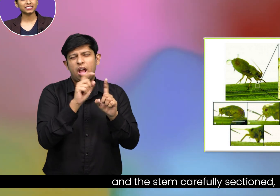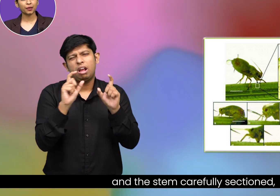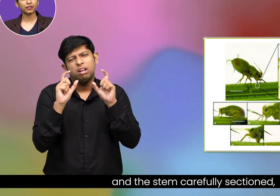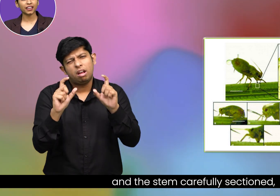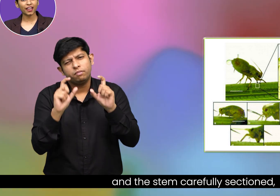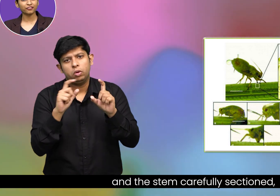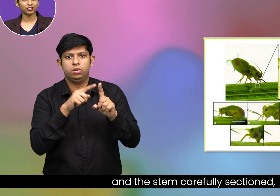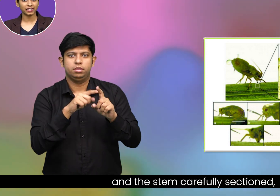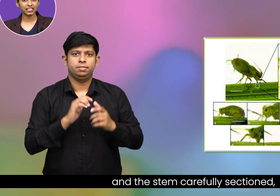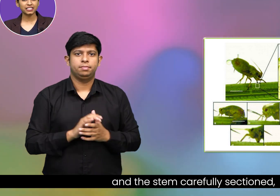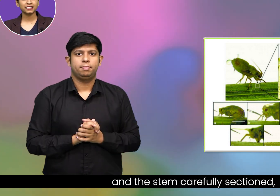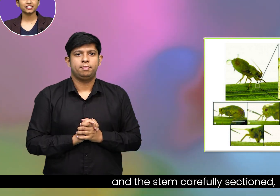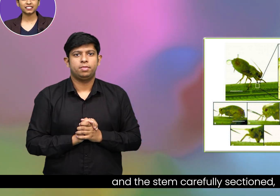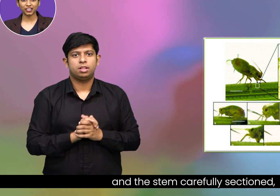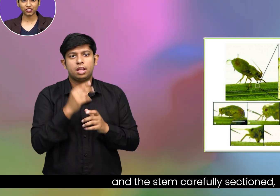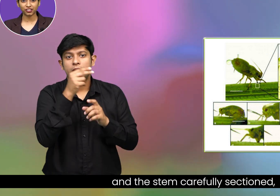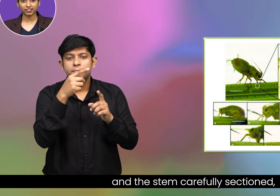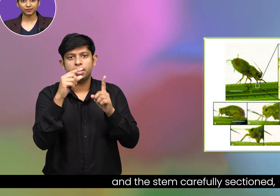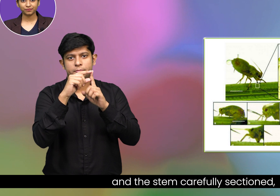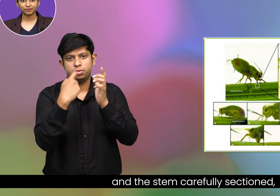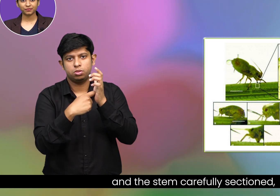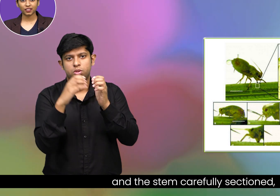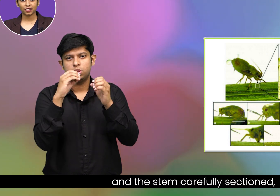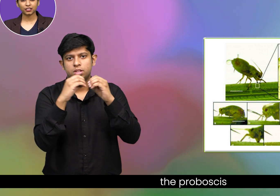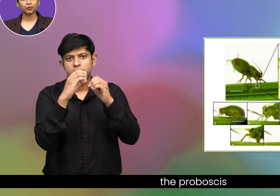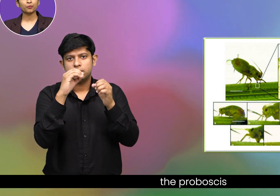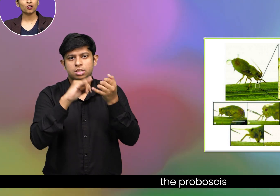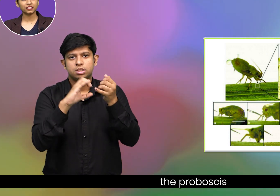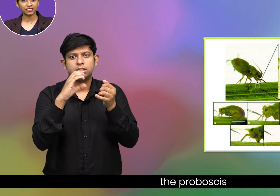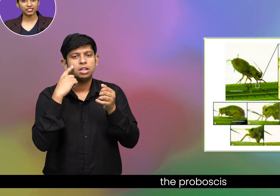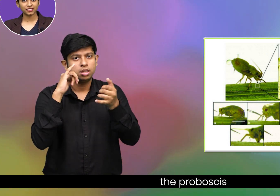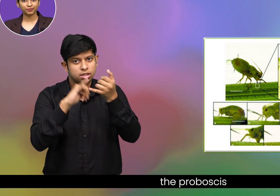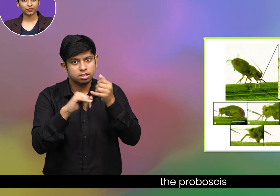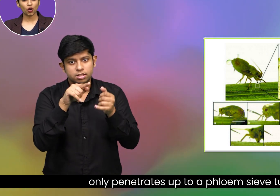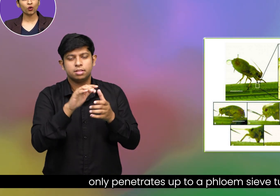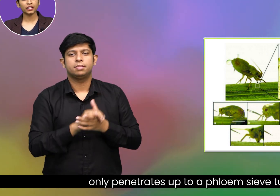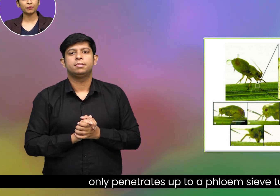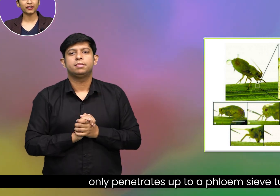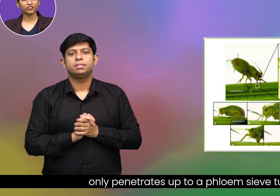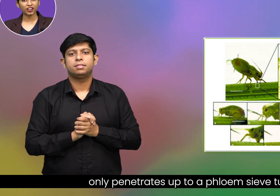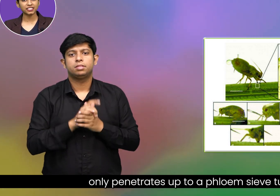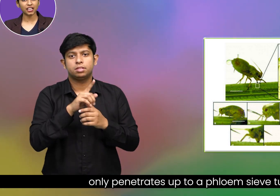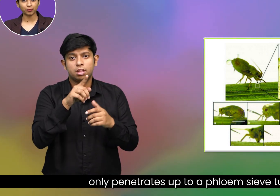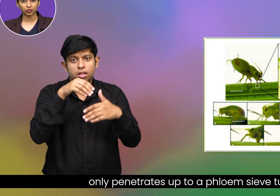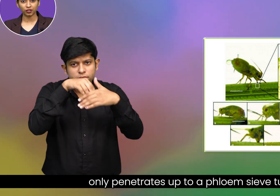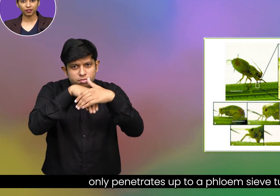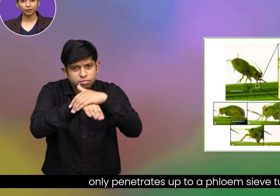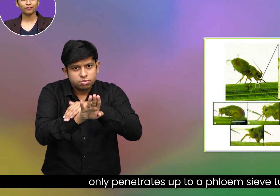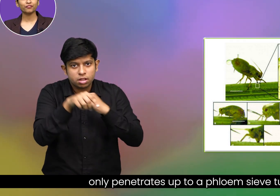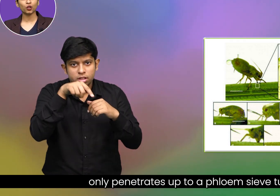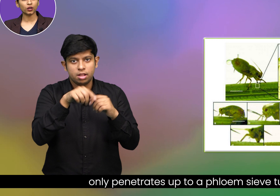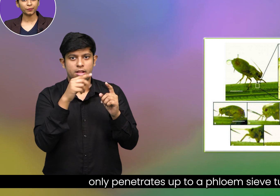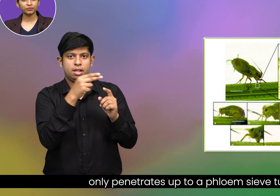and the stem carefully sectioned, the proboscis only penetrates up to